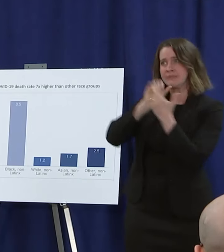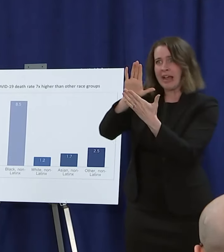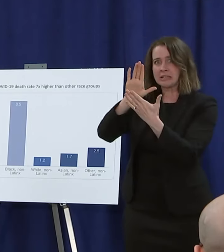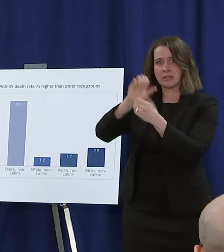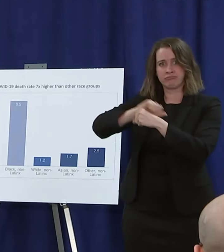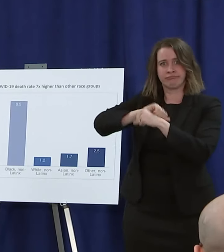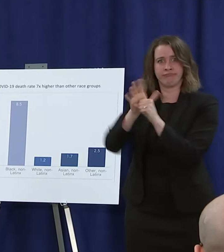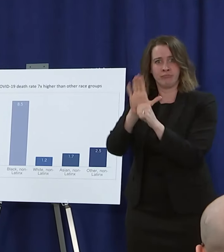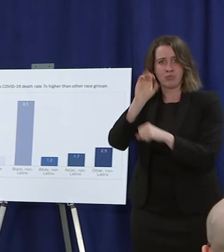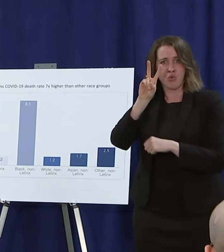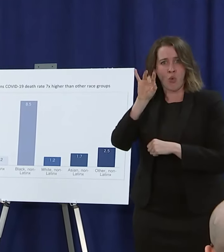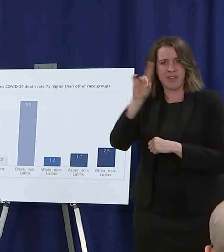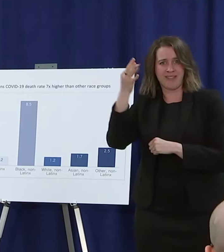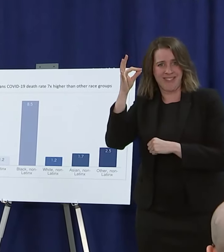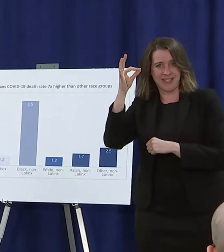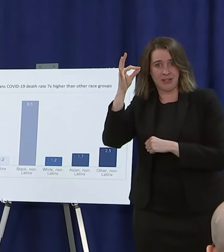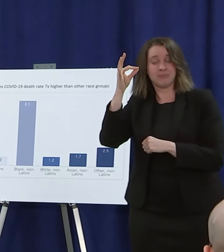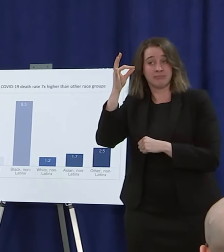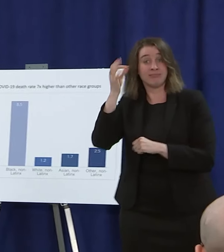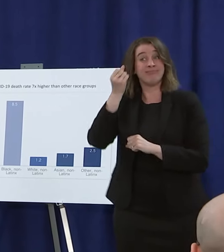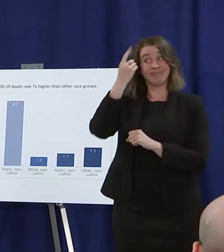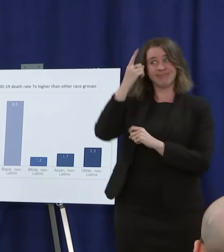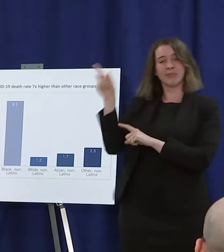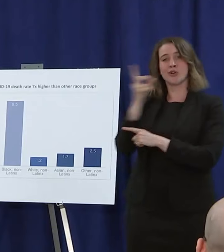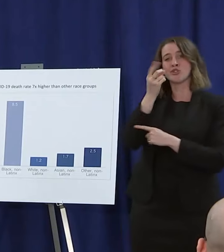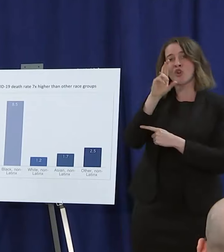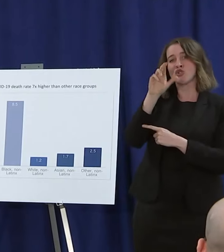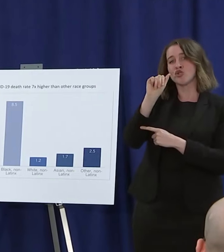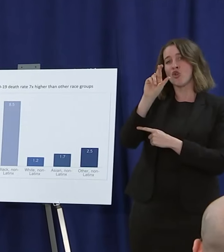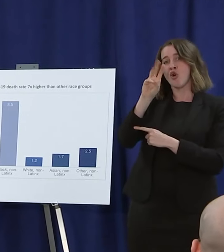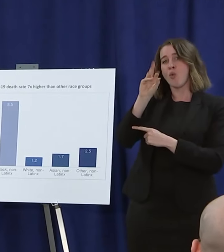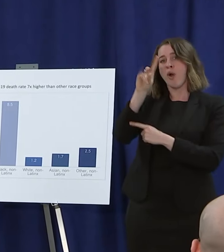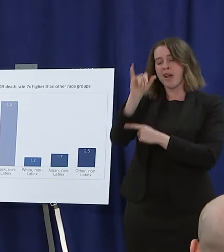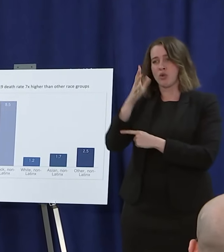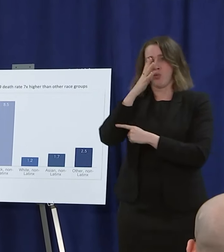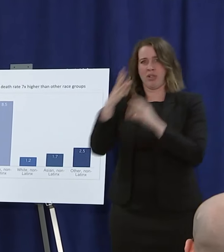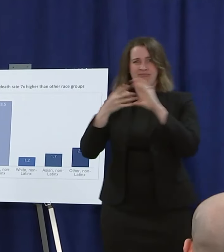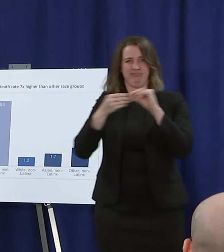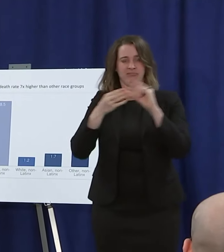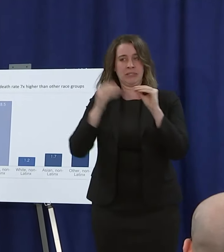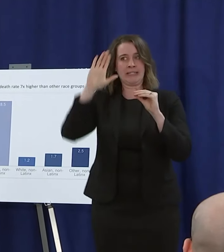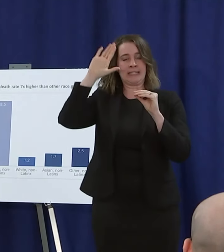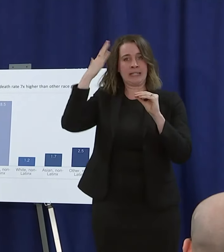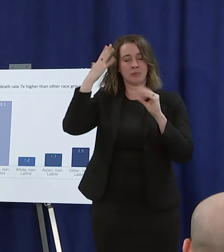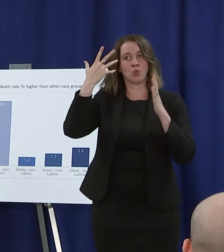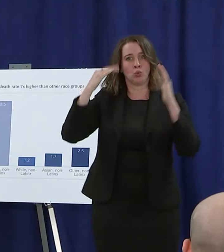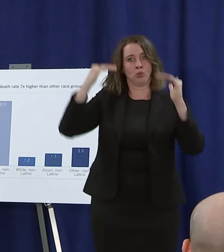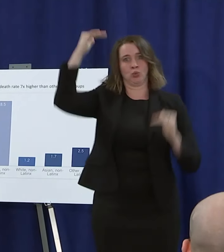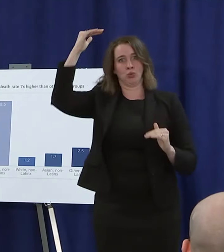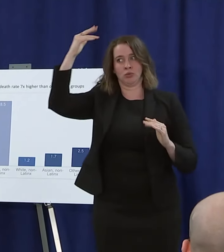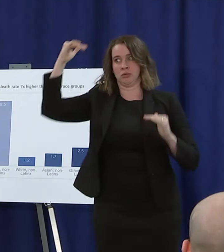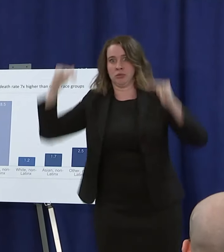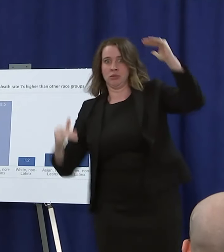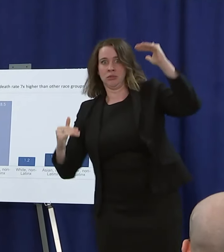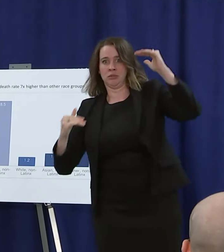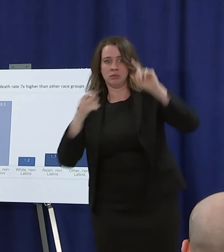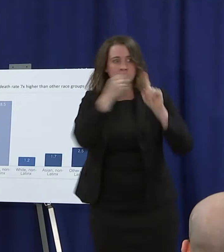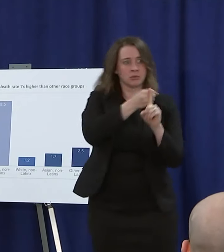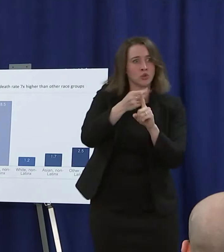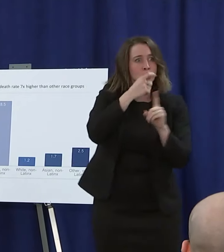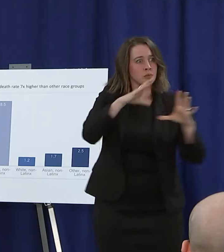we're about to hear from Dr. Arity are the significant disparities in cases and deaths across our